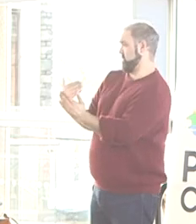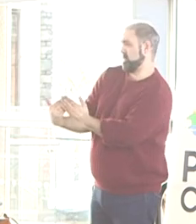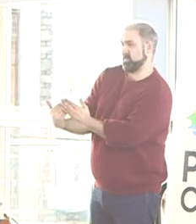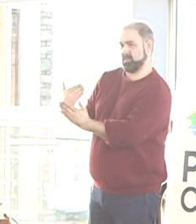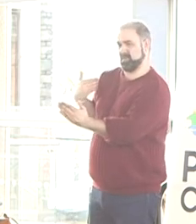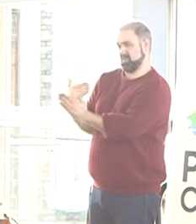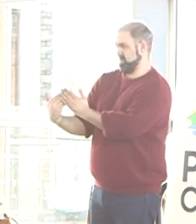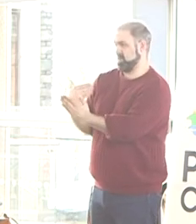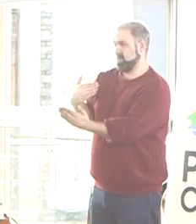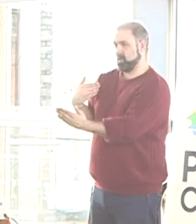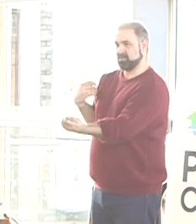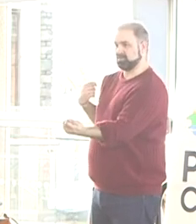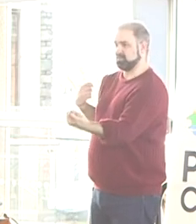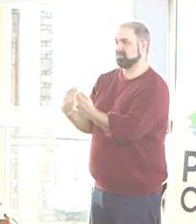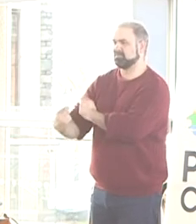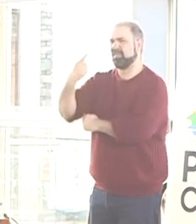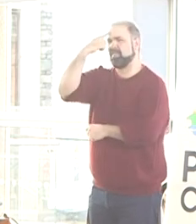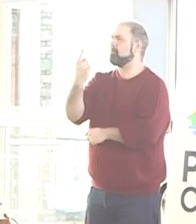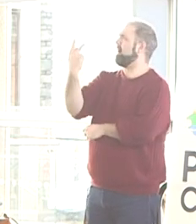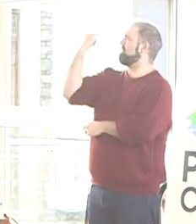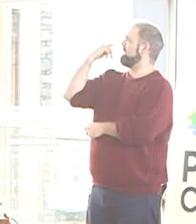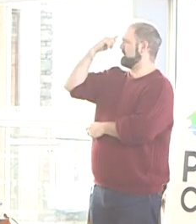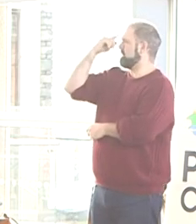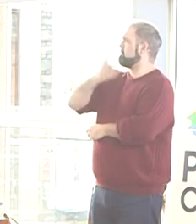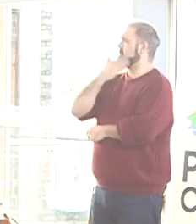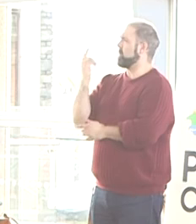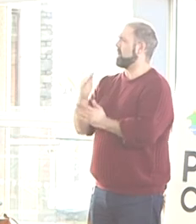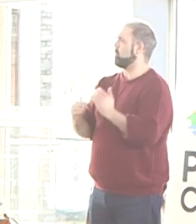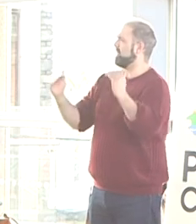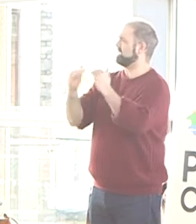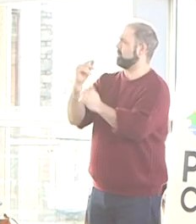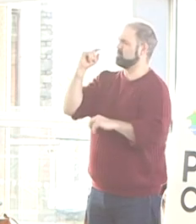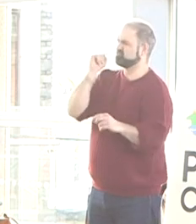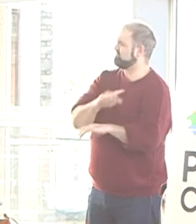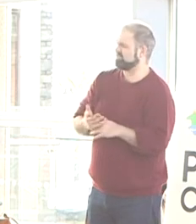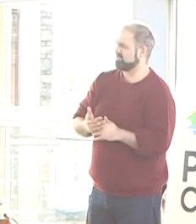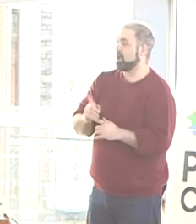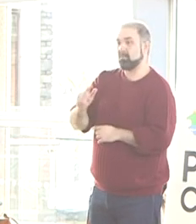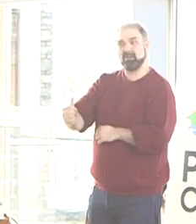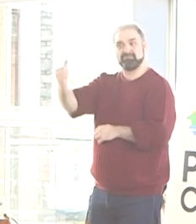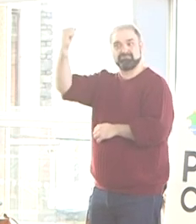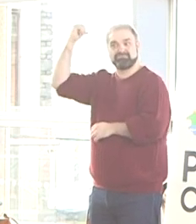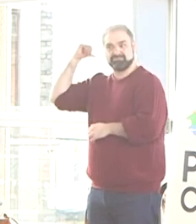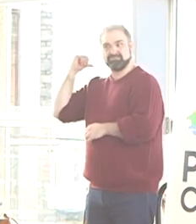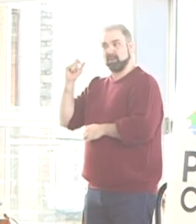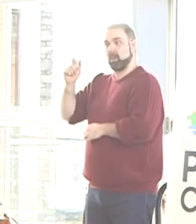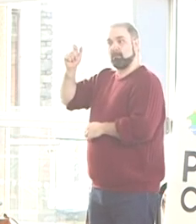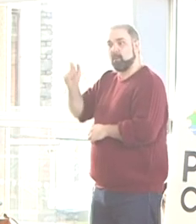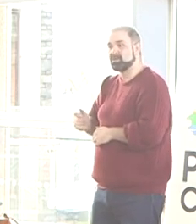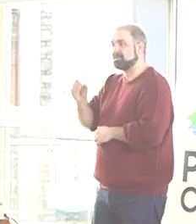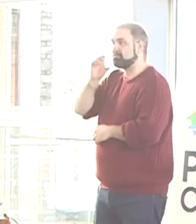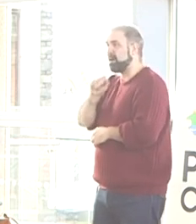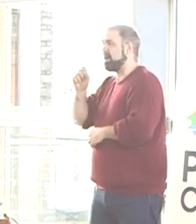time, the idea of not having equality seems odd. But then people really were being prosecuted just for being in love when they